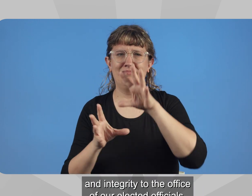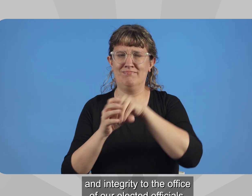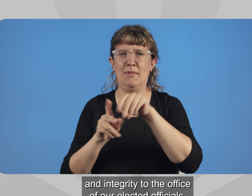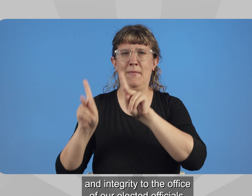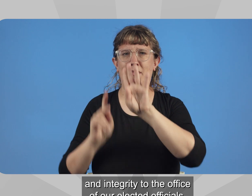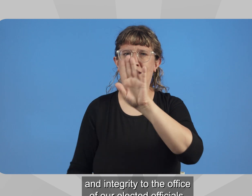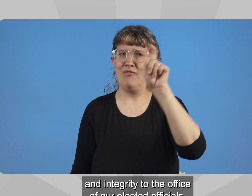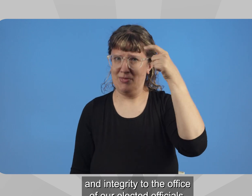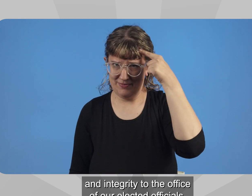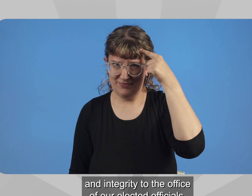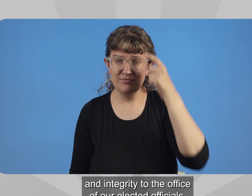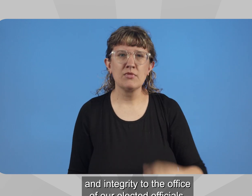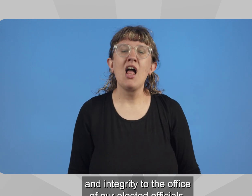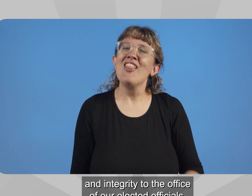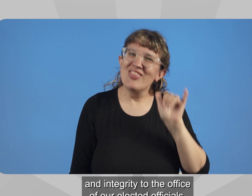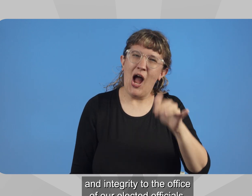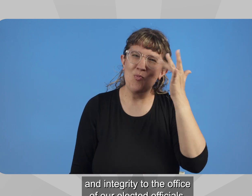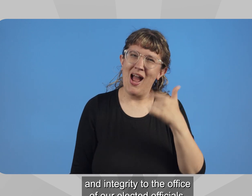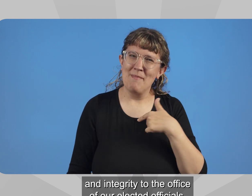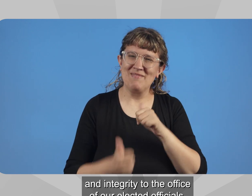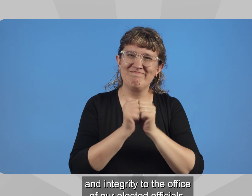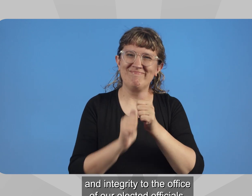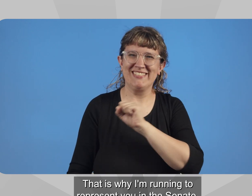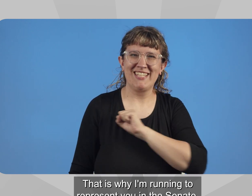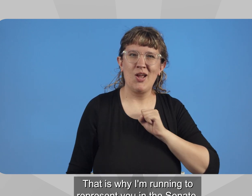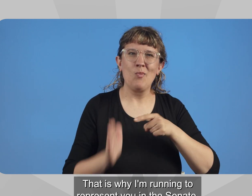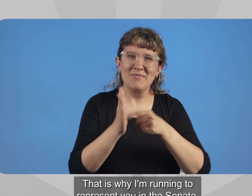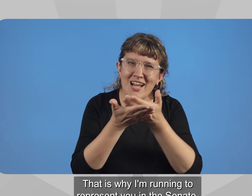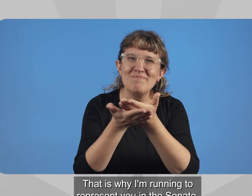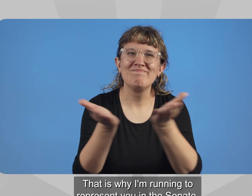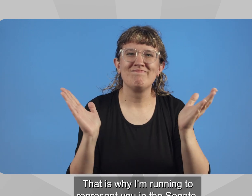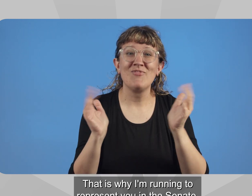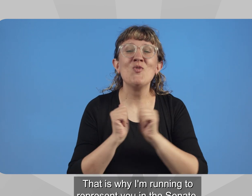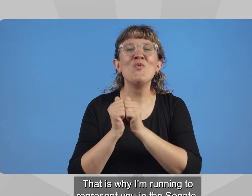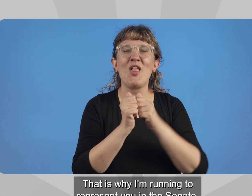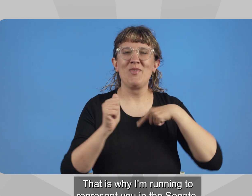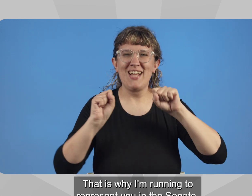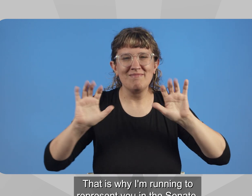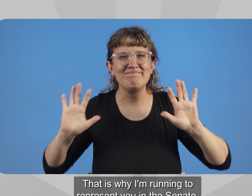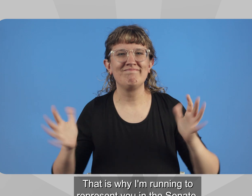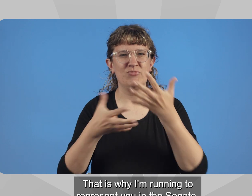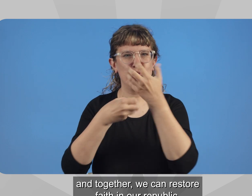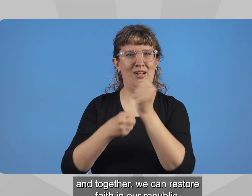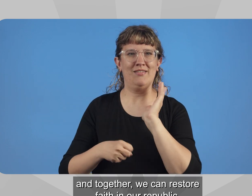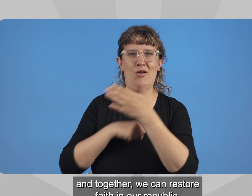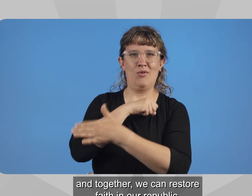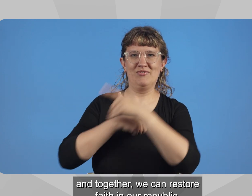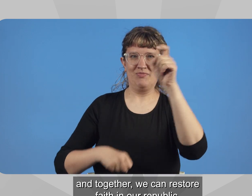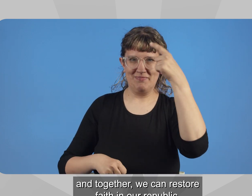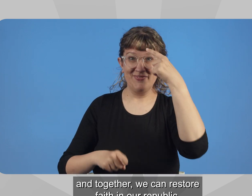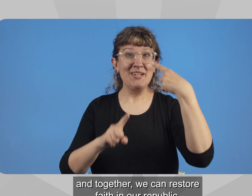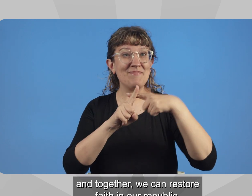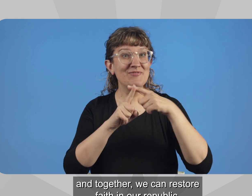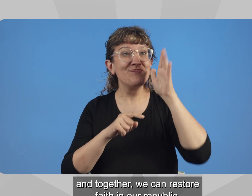pride, and integrity to the office of our elected officials. That is why I'm running to represent you in the Senate, and together